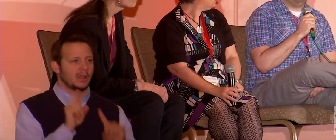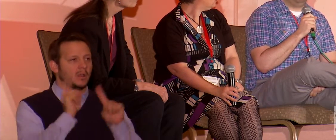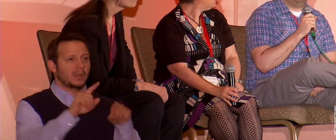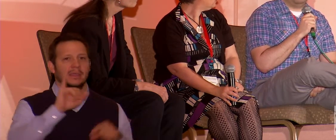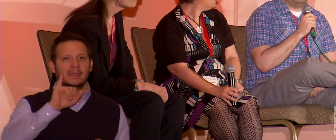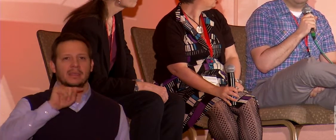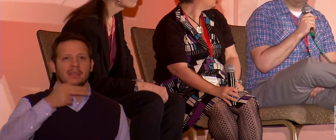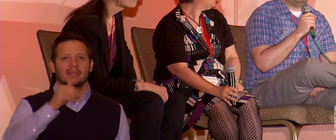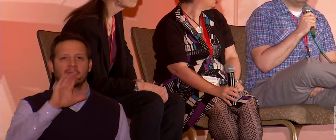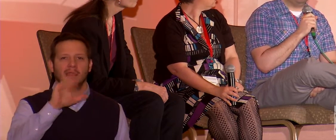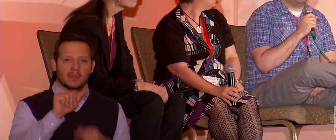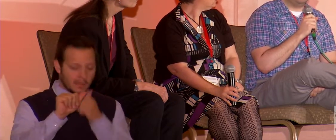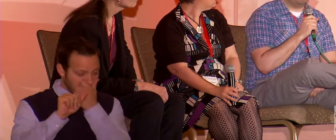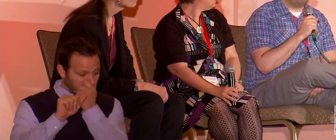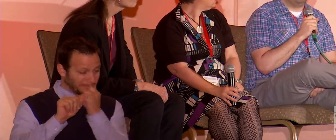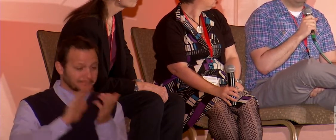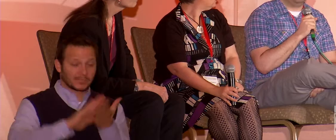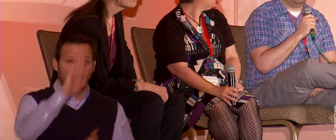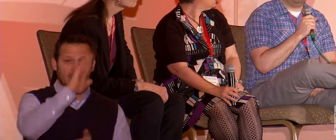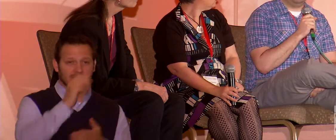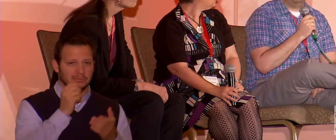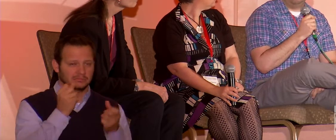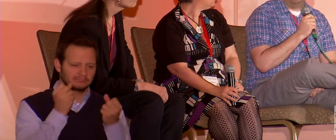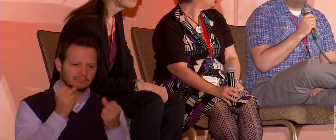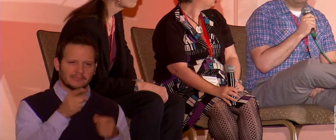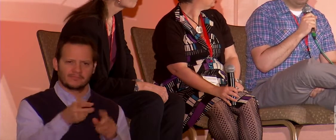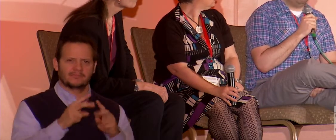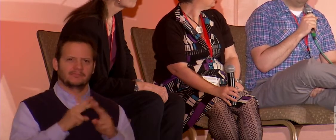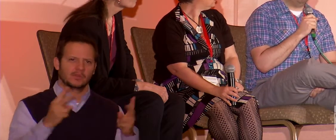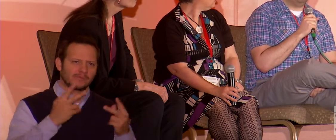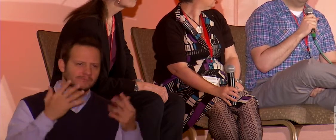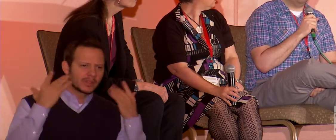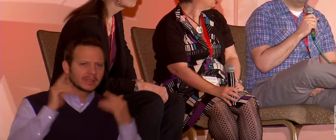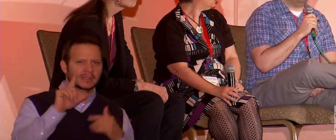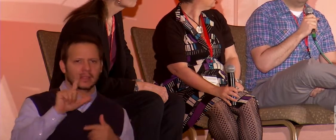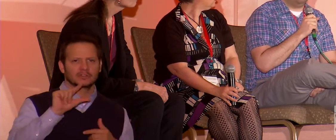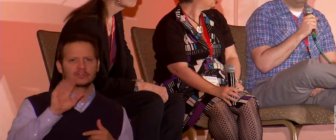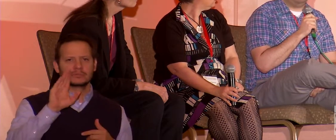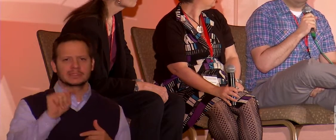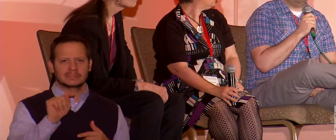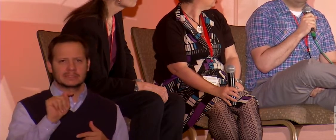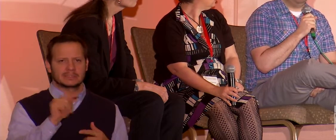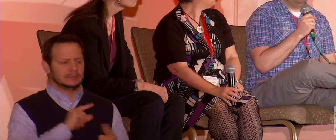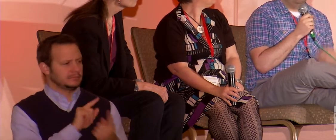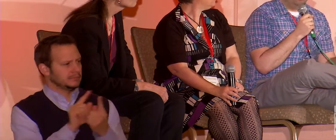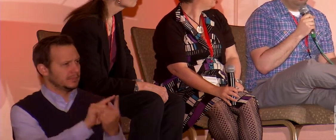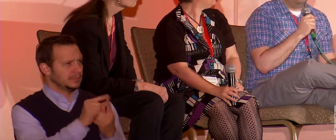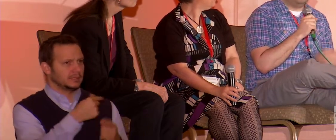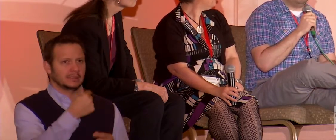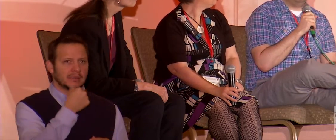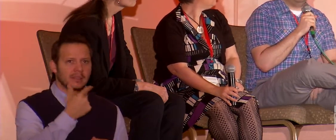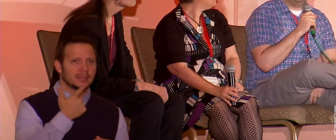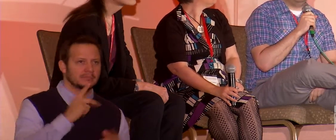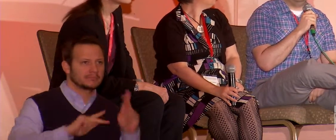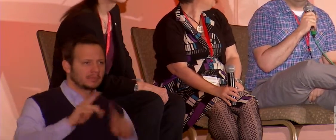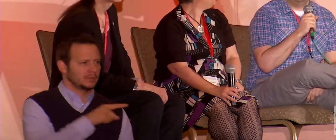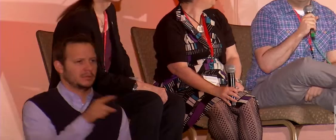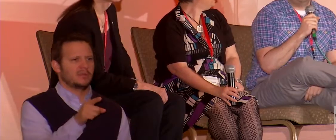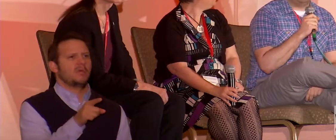top 20 LGBT-friendly campuses in the country, met gay people for the first time, and was like, oh, hey, that's me too. Easy